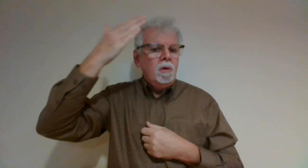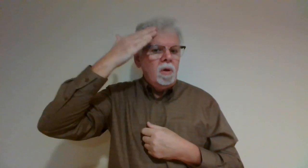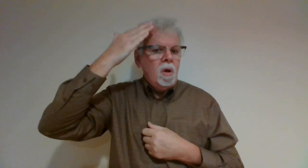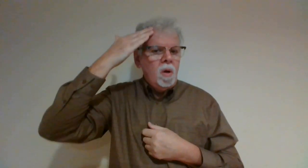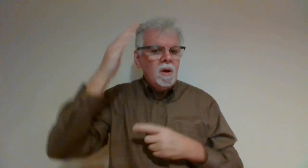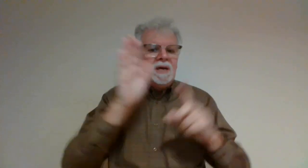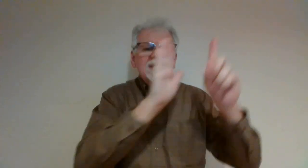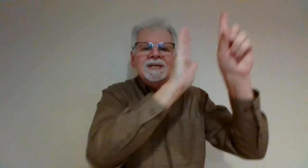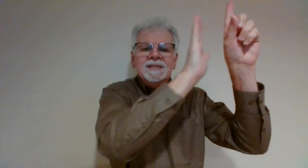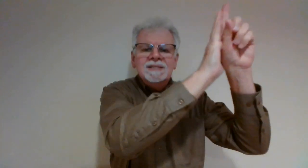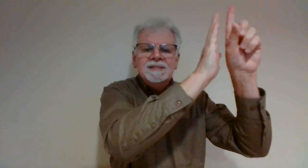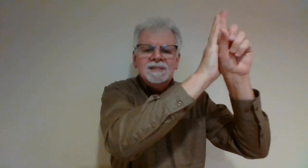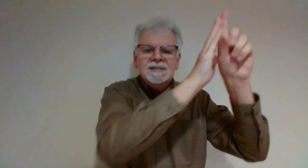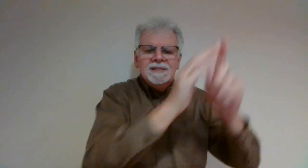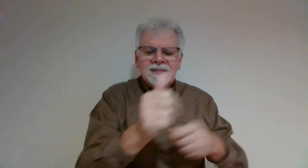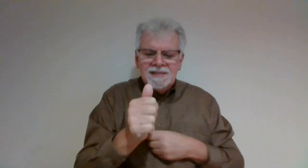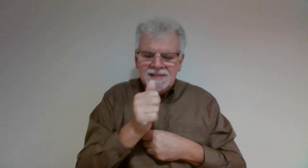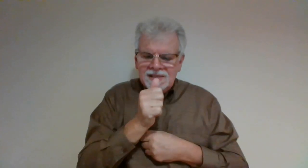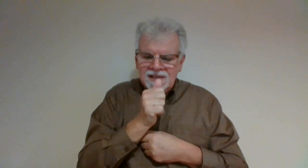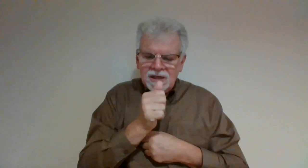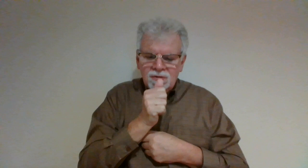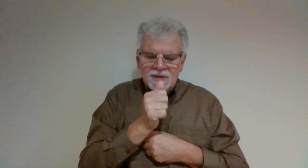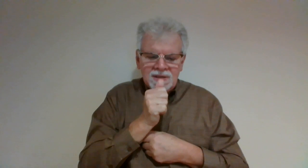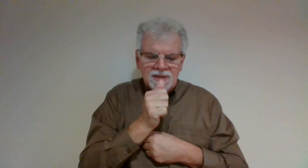to the only wise God,